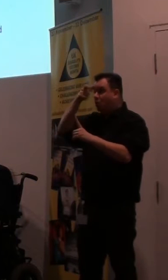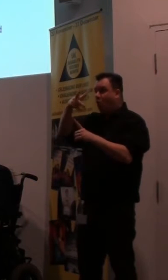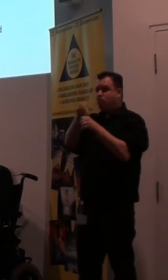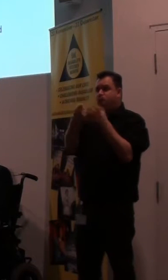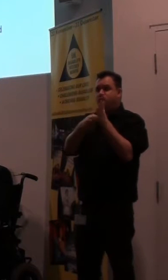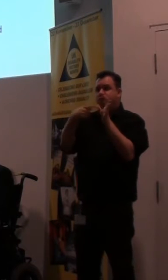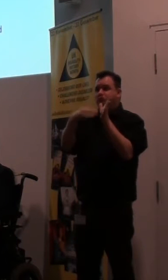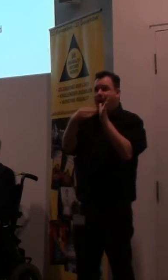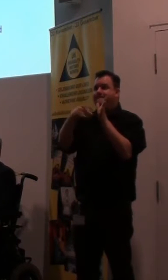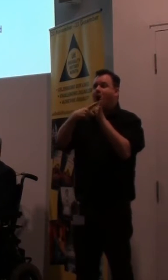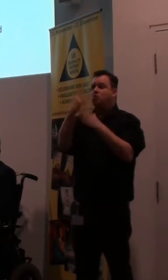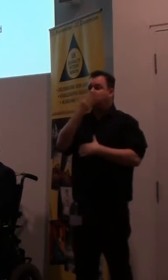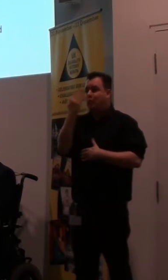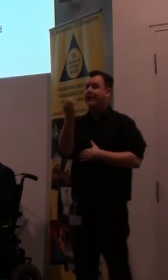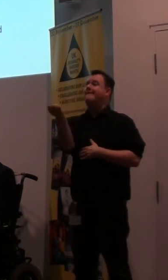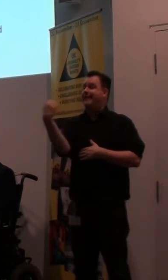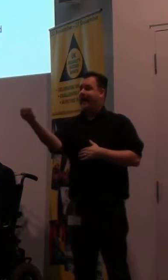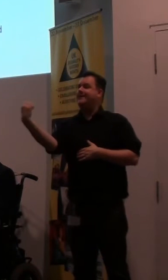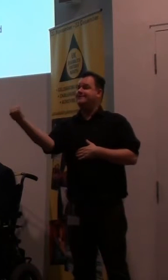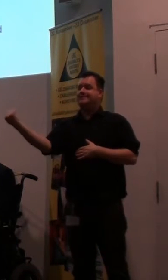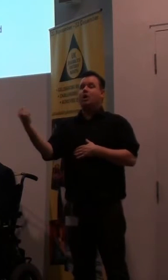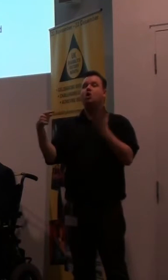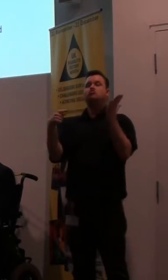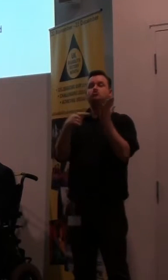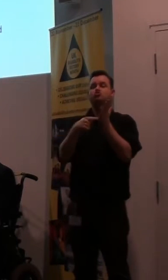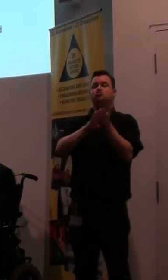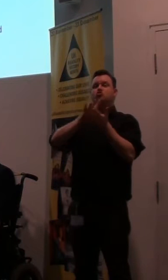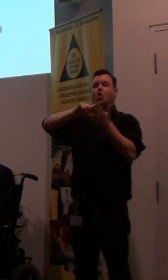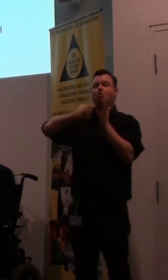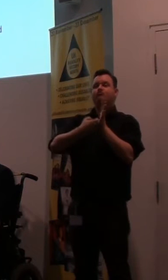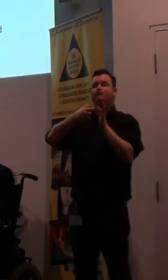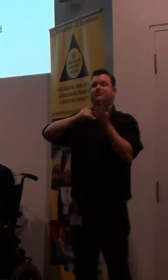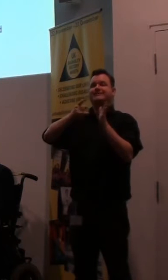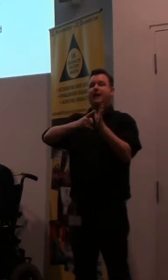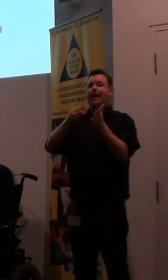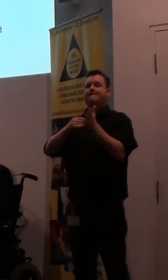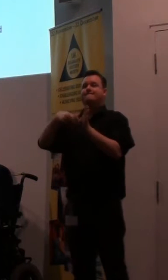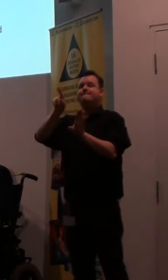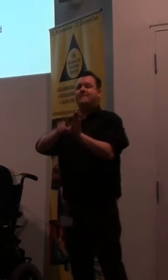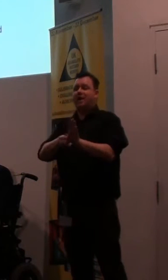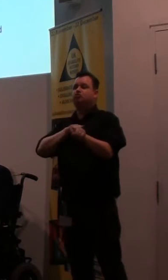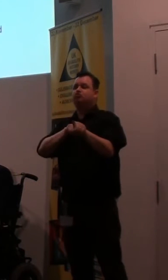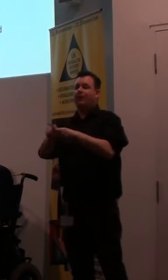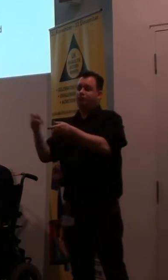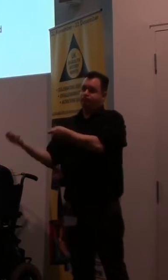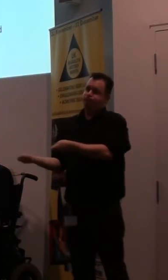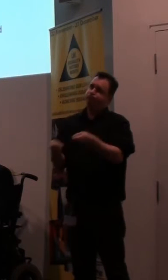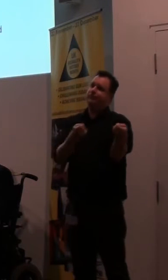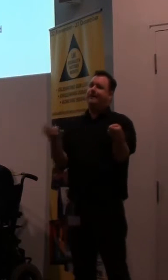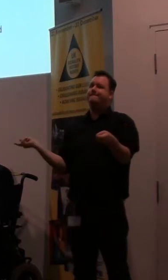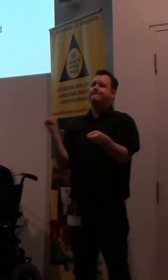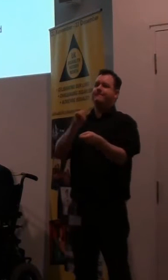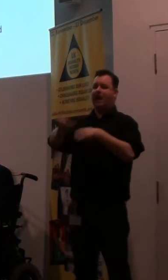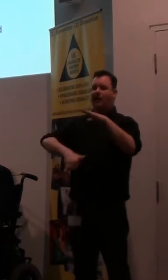schools? Yes, this is something that somebody called Theresa May is in the process of trying to reintroduce on the basis of this